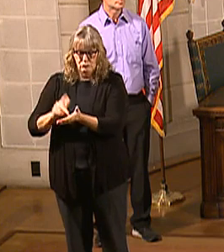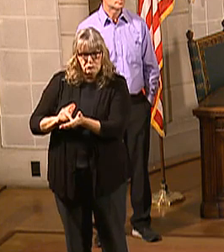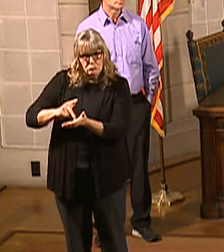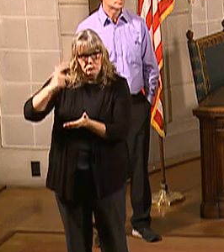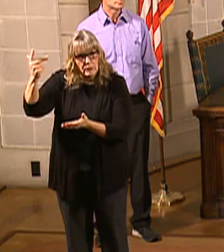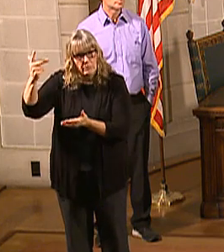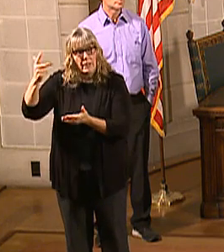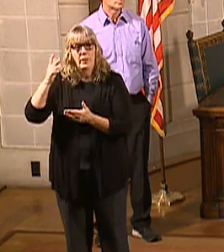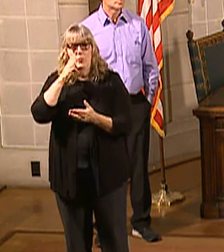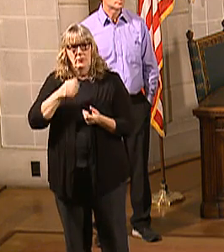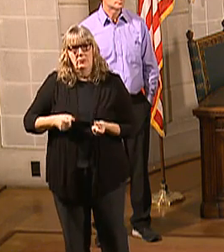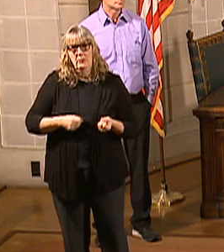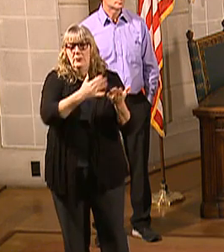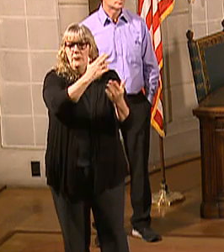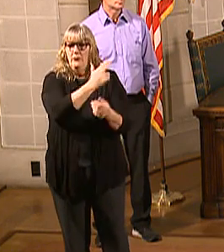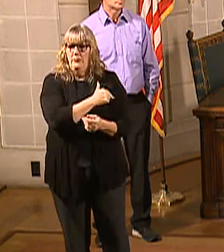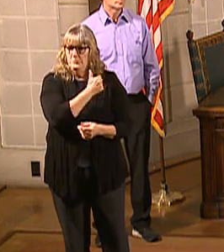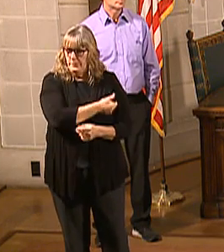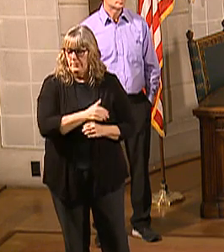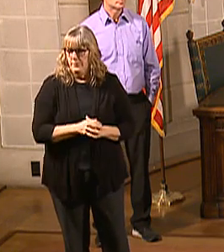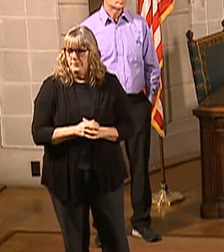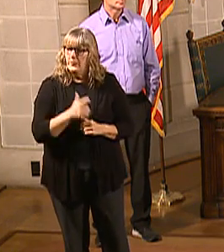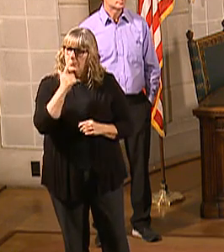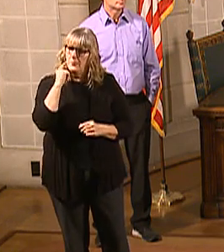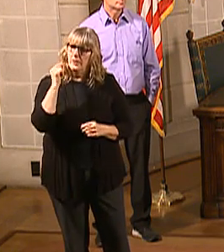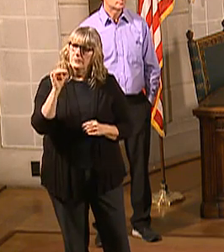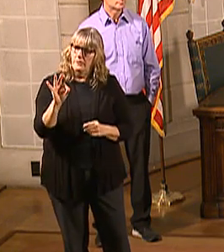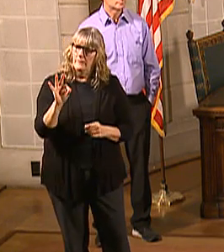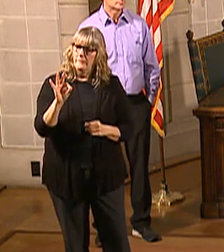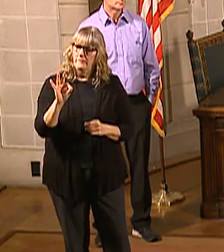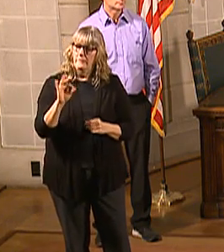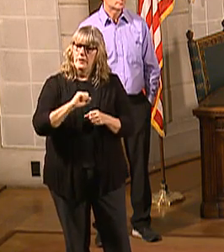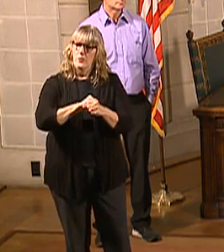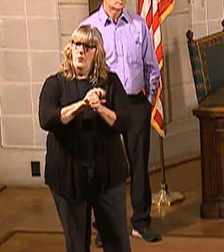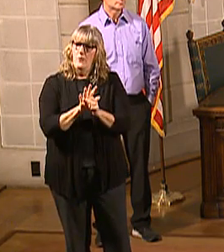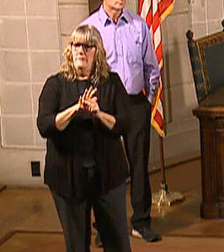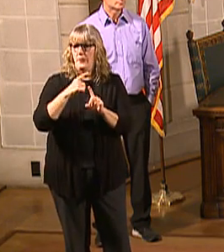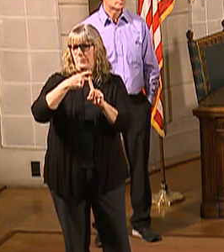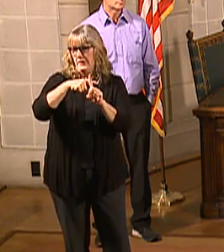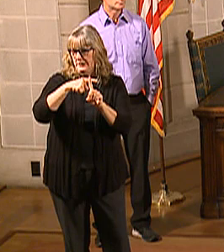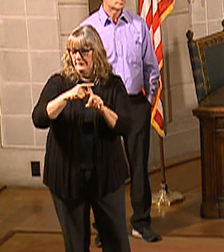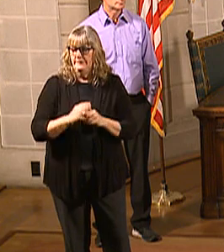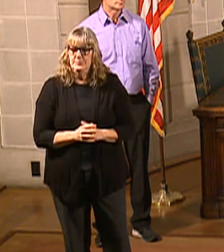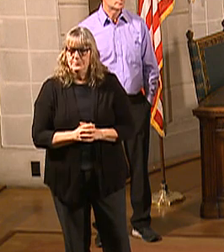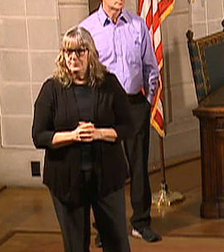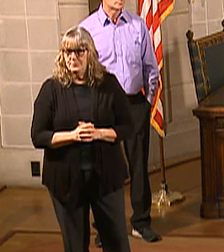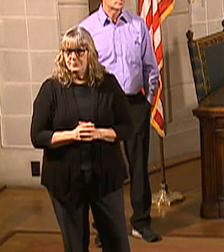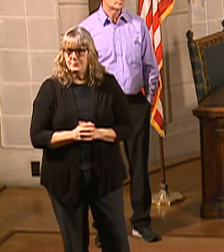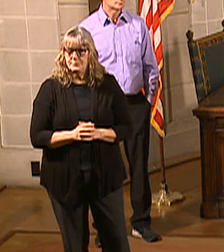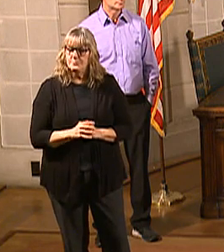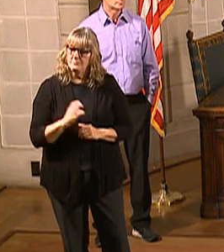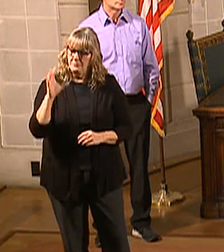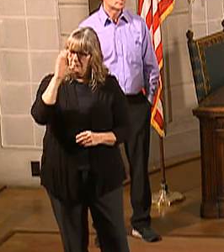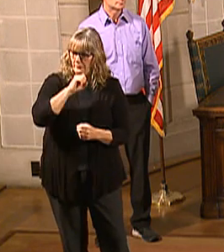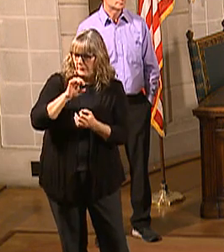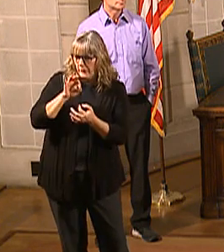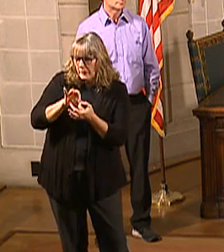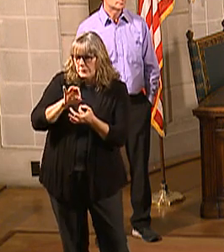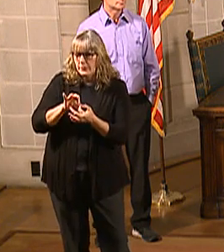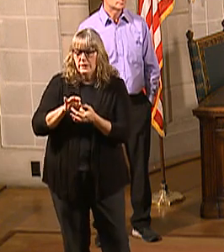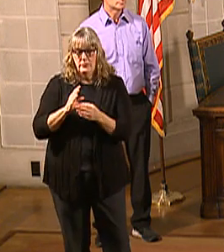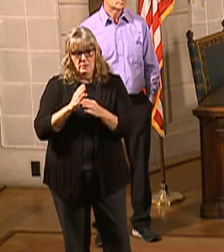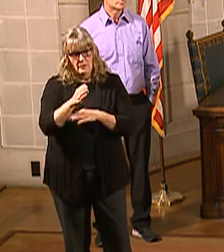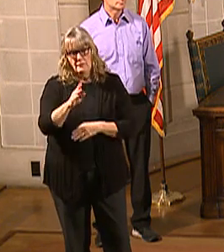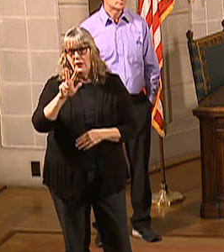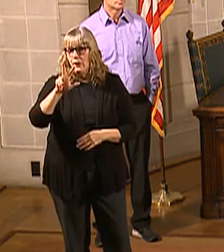of being hospitalized due to being COVID positive. It's estimated that